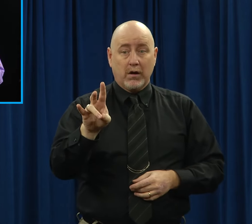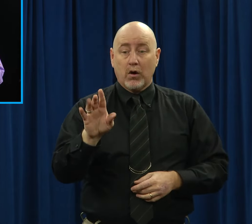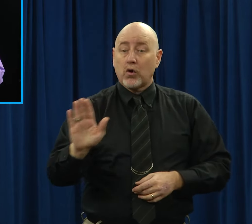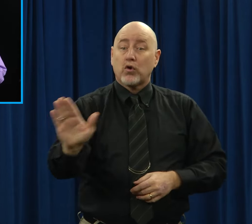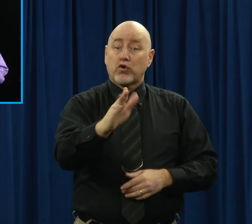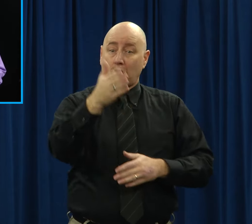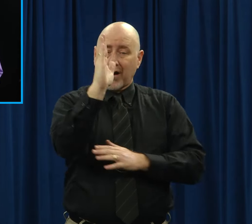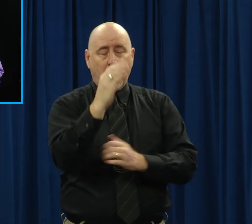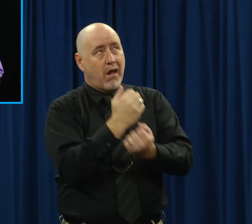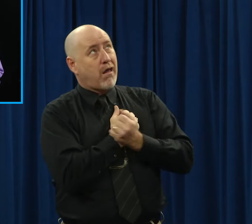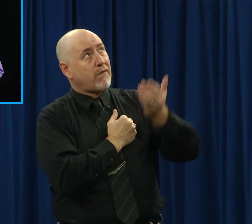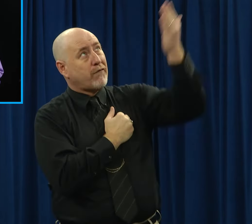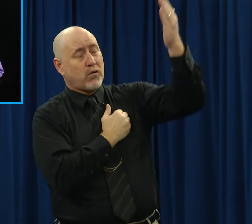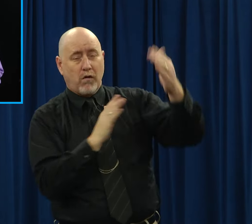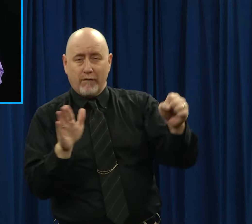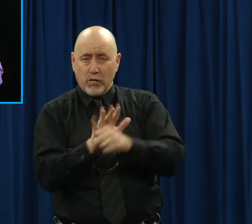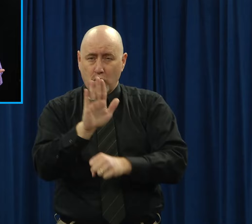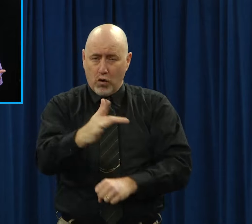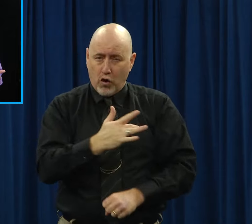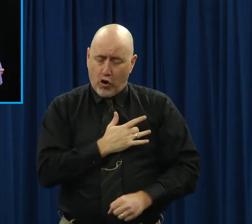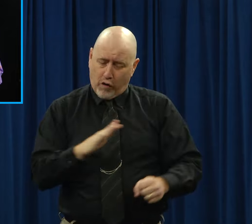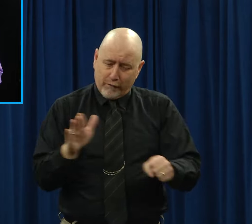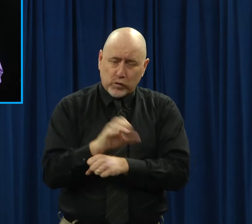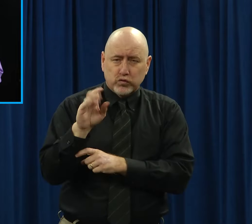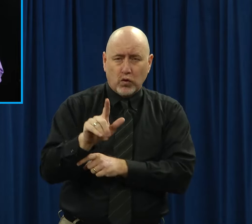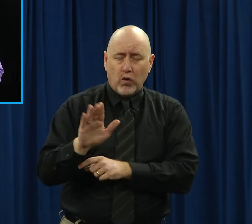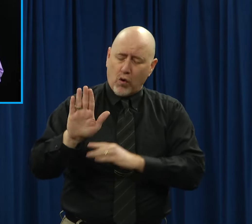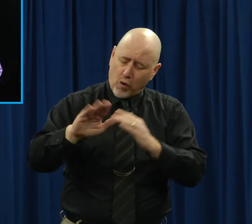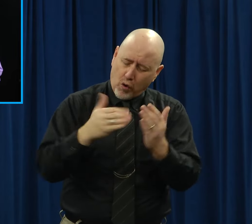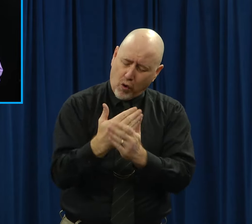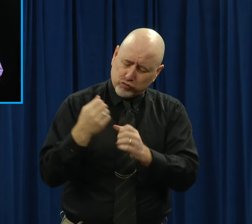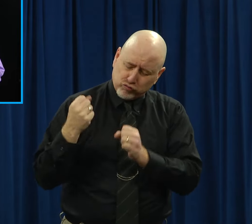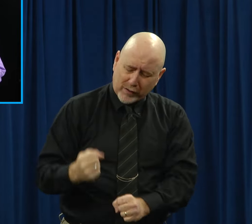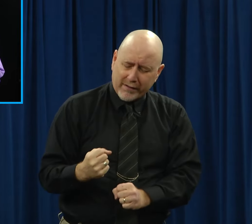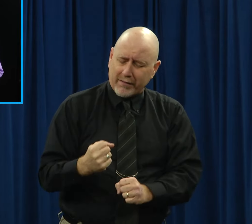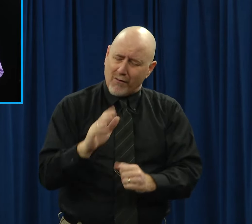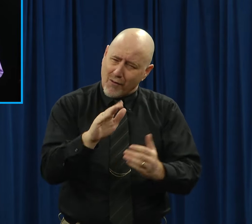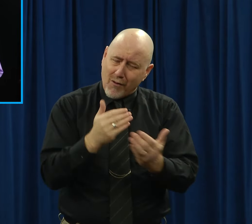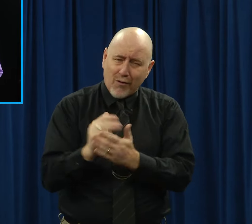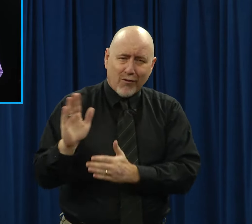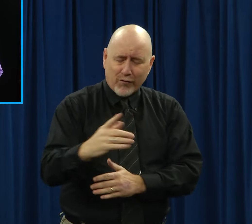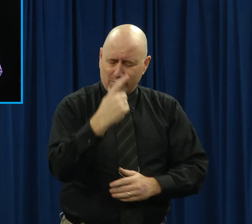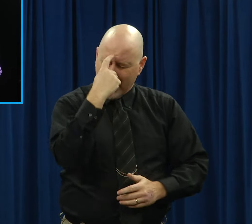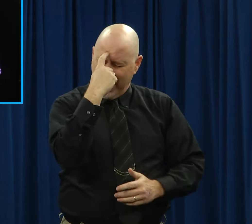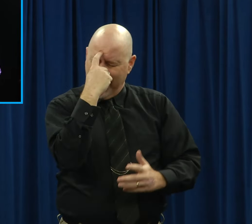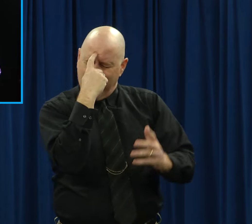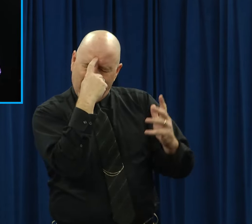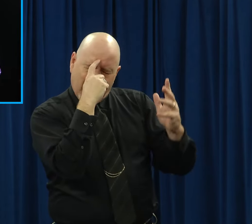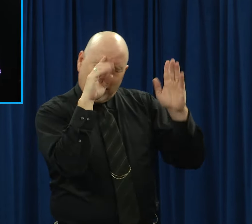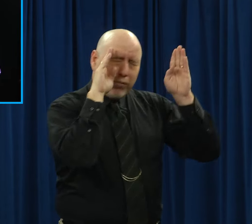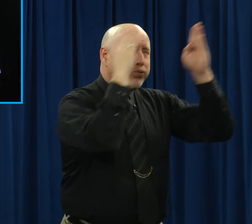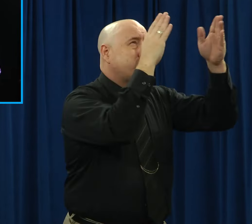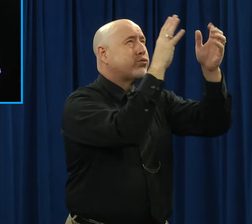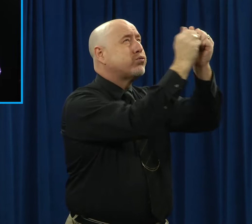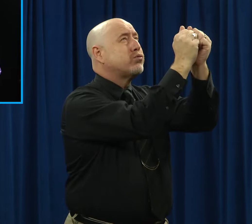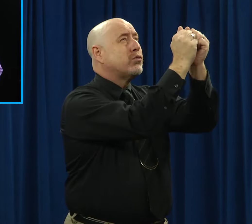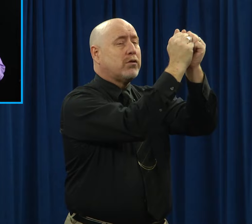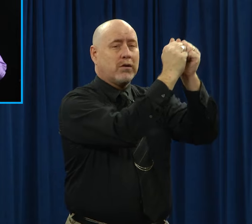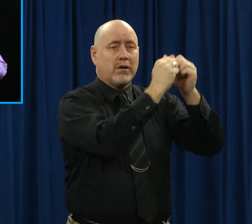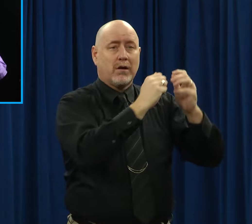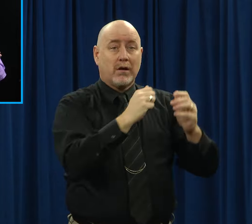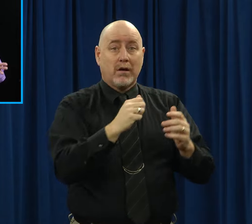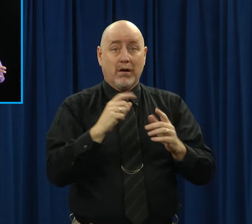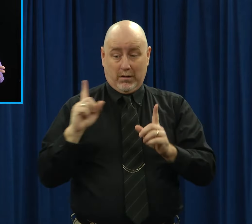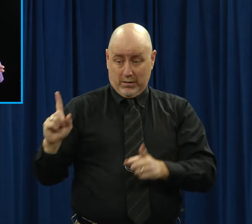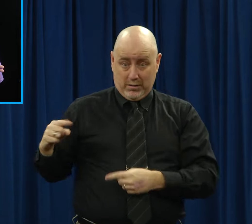shall love the Lord your God with all of your heart, with all of your soul, with all of your strength, and with all of your mind. Now,